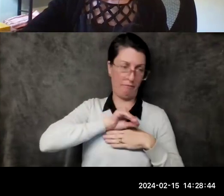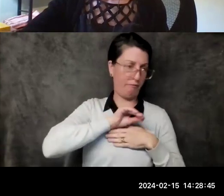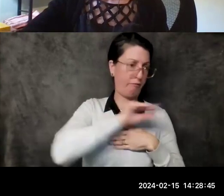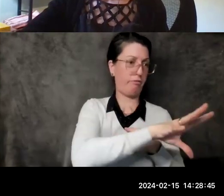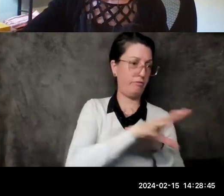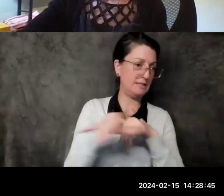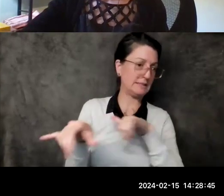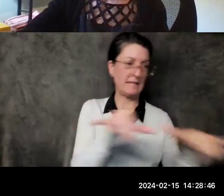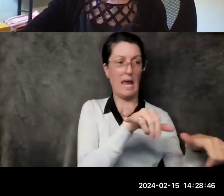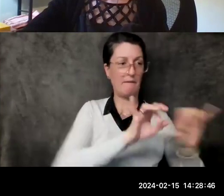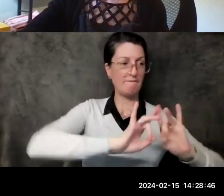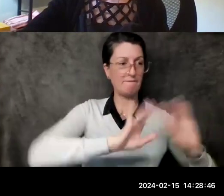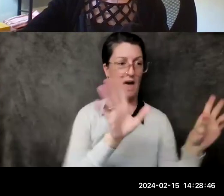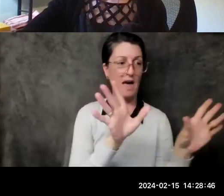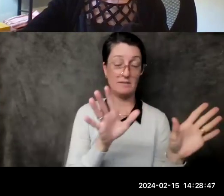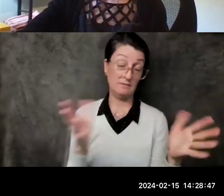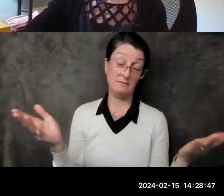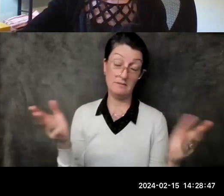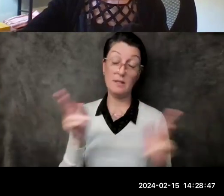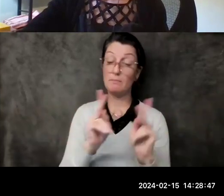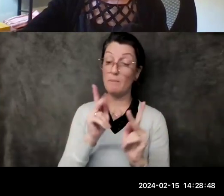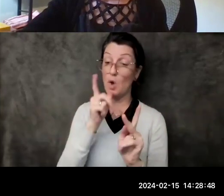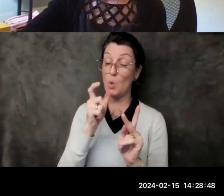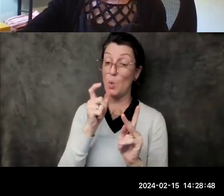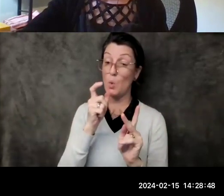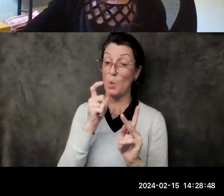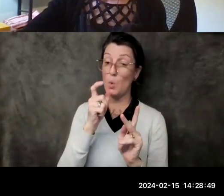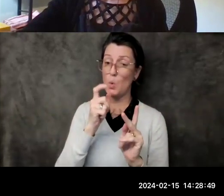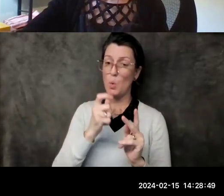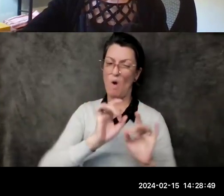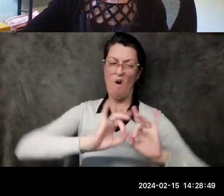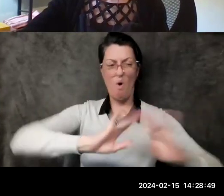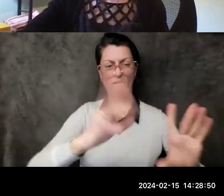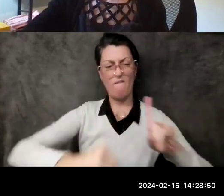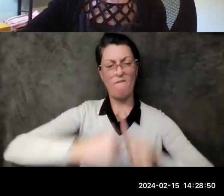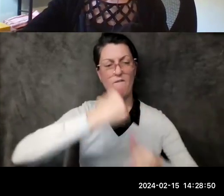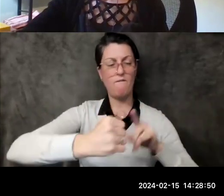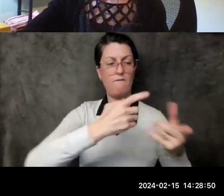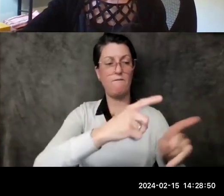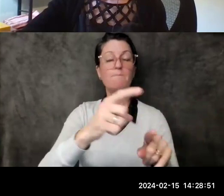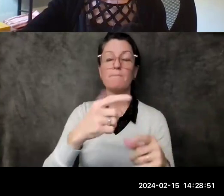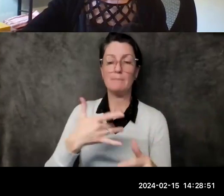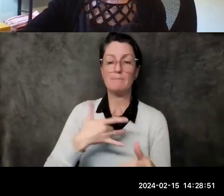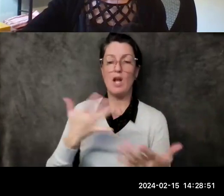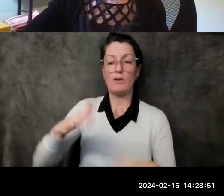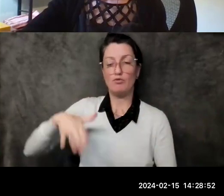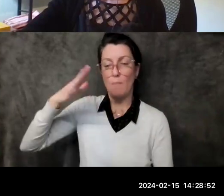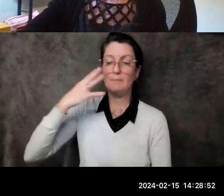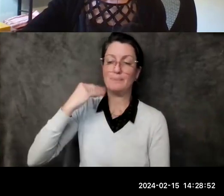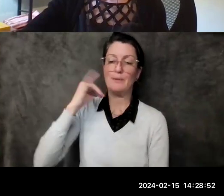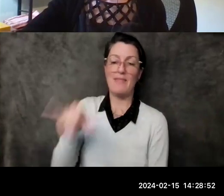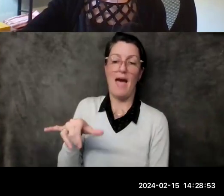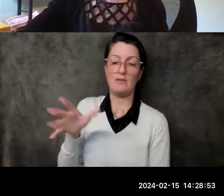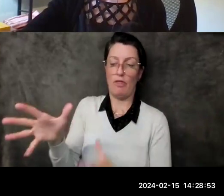we know that most people that are violent have had violence done to them. So what is it that can